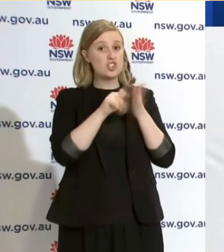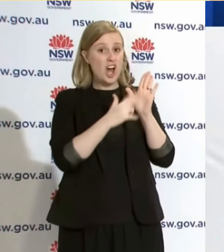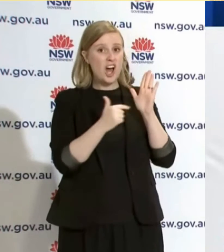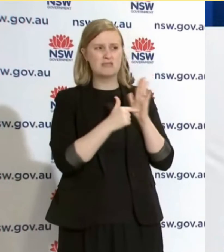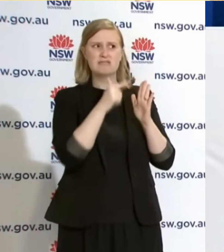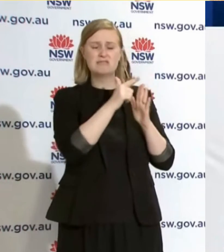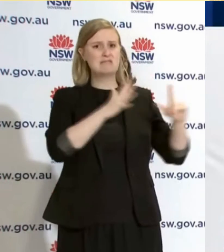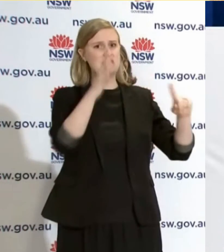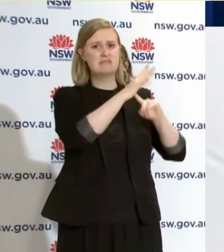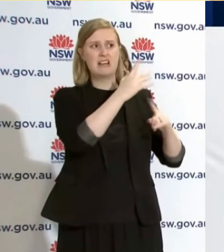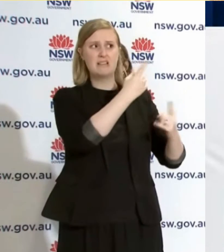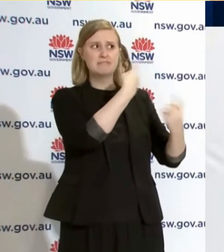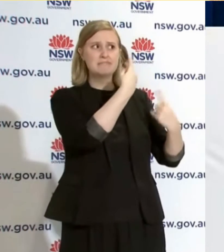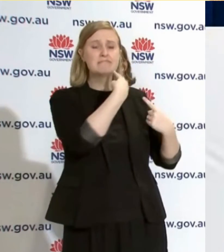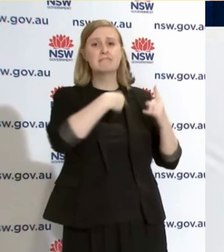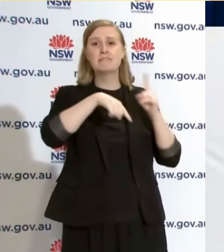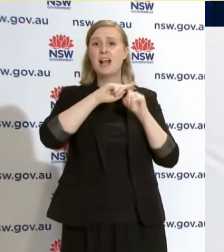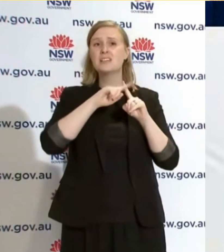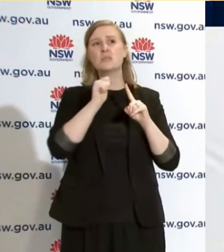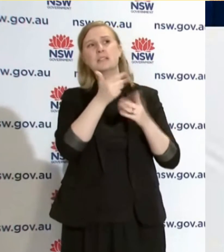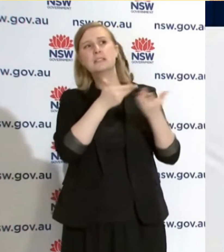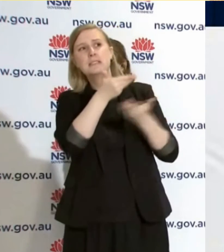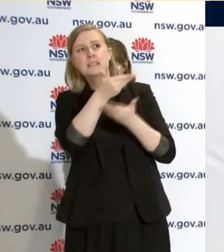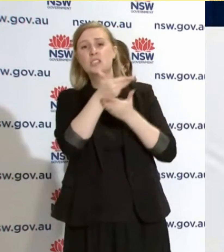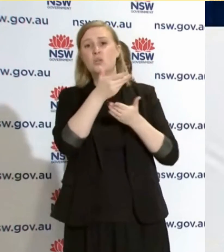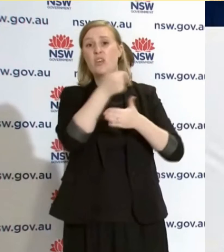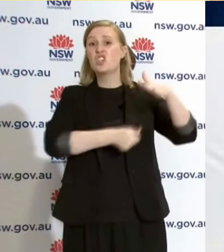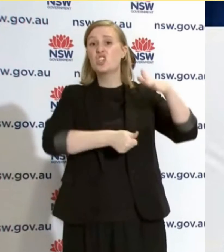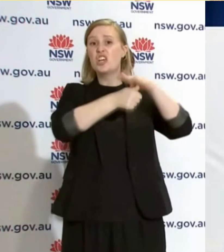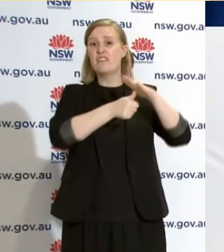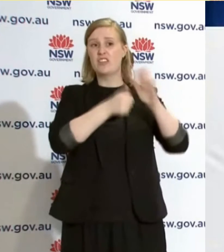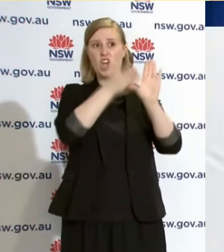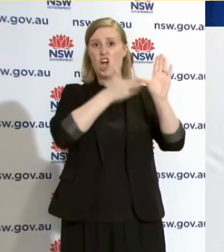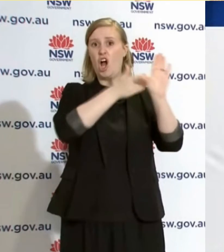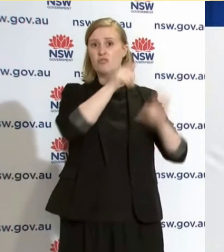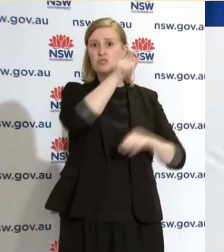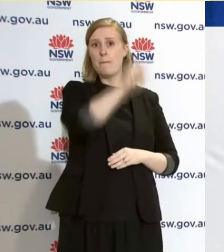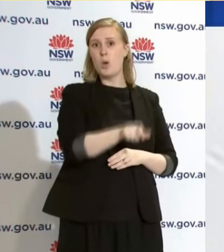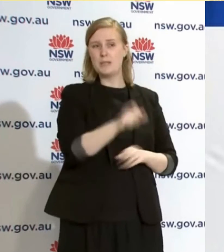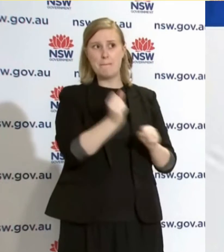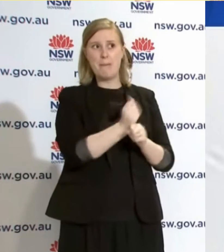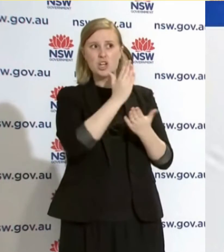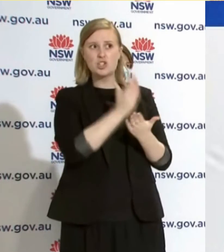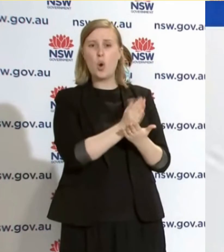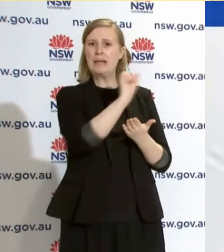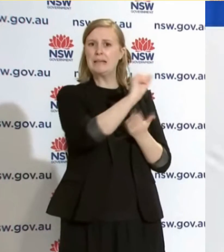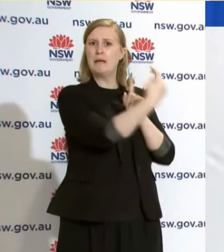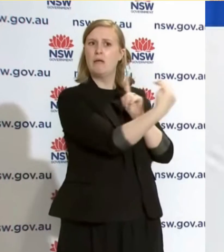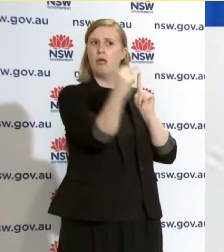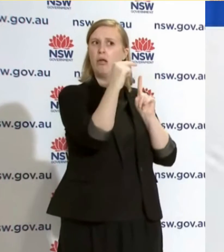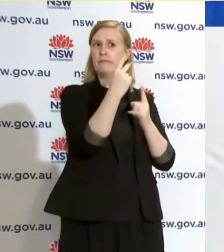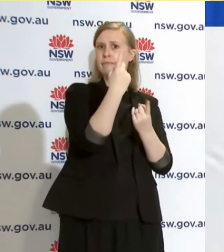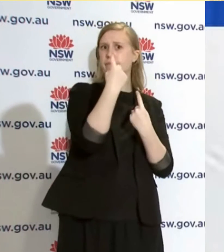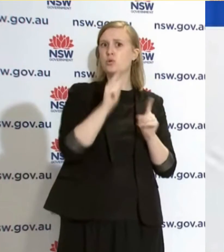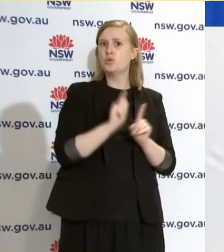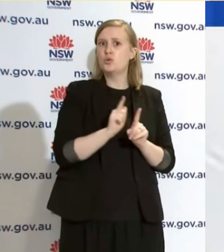critical, but we've also consulted, the public health team's also consulted the chief psychiatrist to make sure that he gives us his advice on what are the